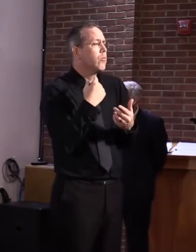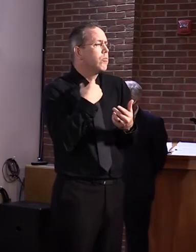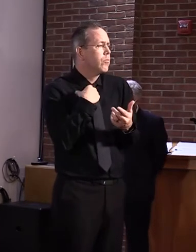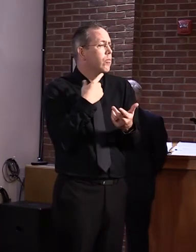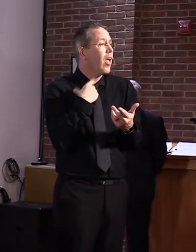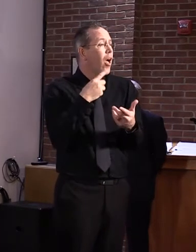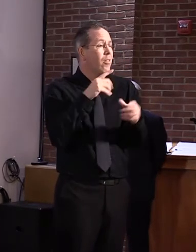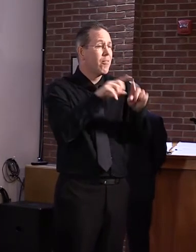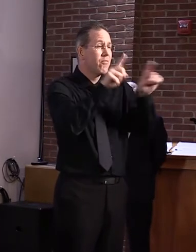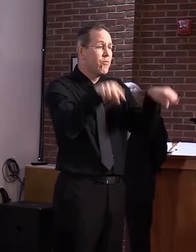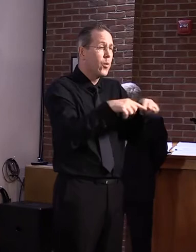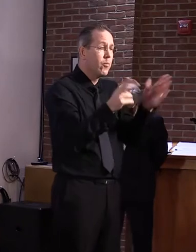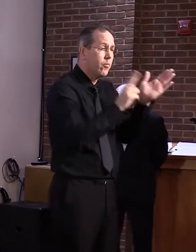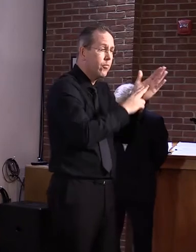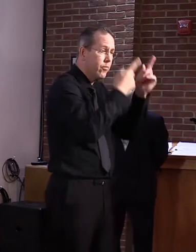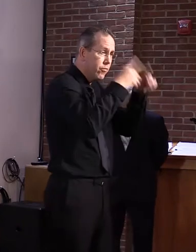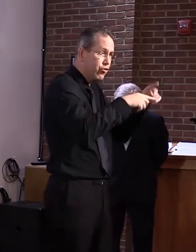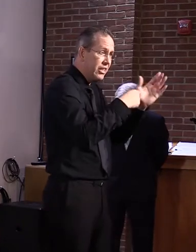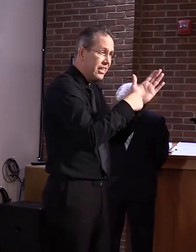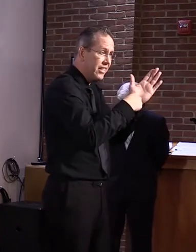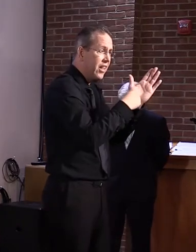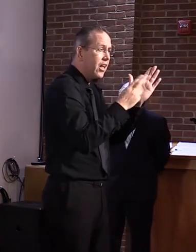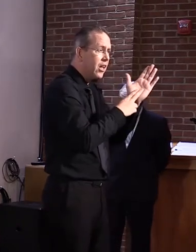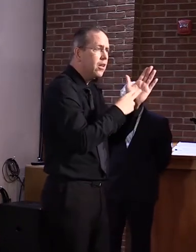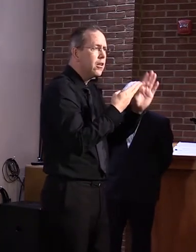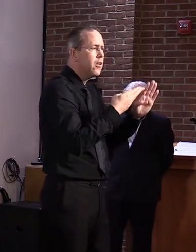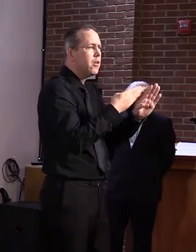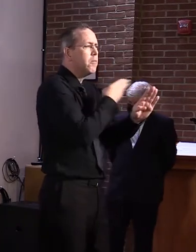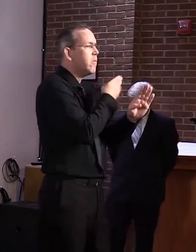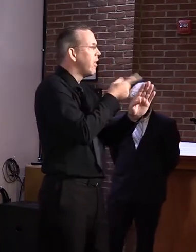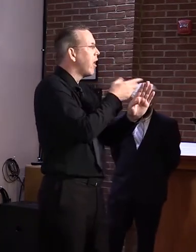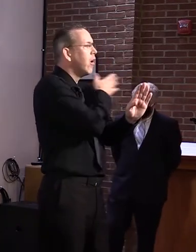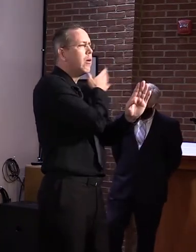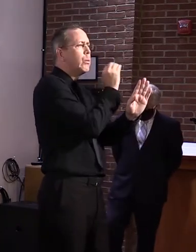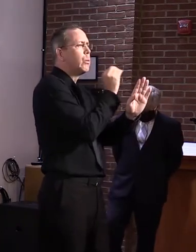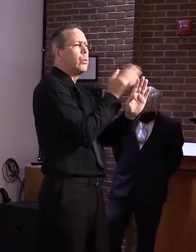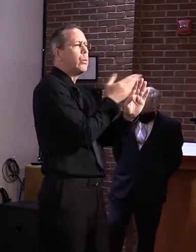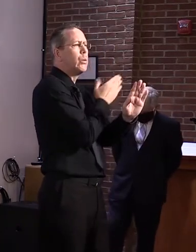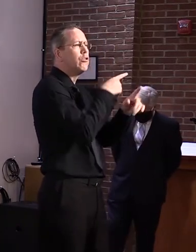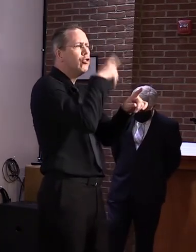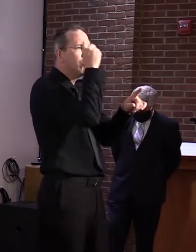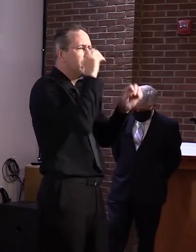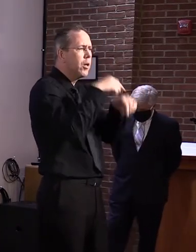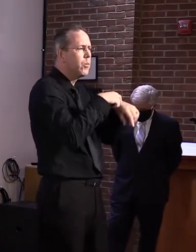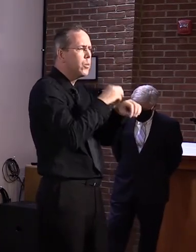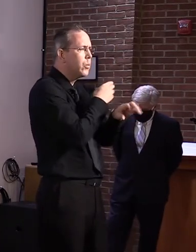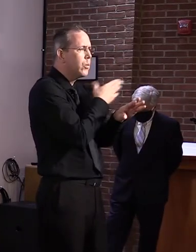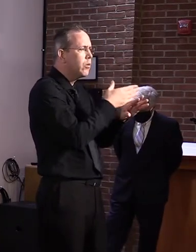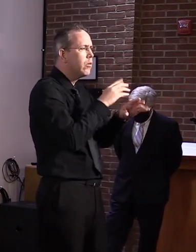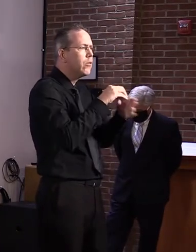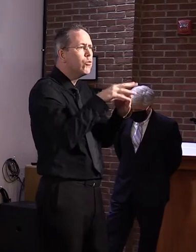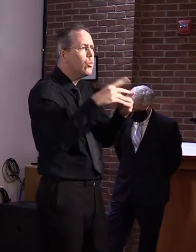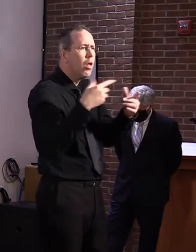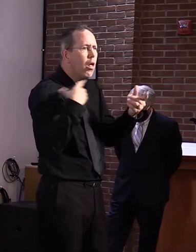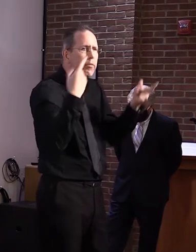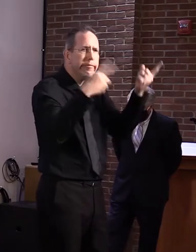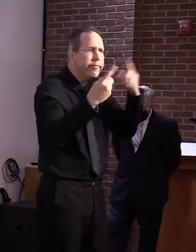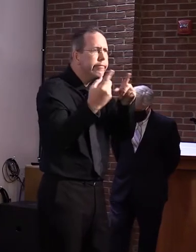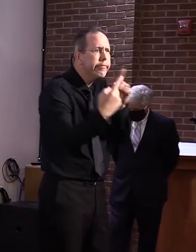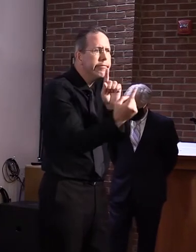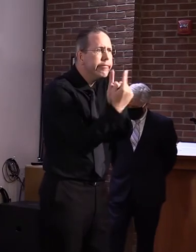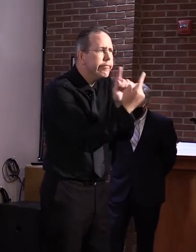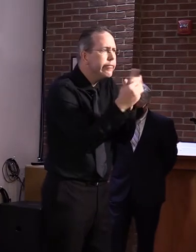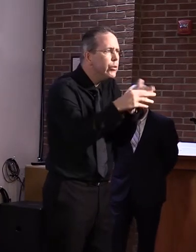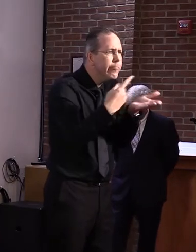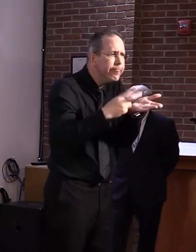so we shared it today because it took a while to develop and we wanted to be consistent with the governor's college